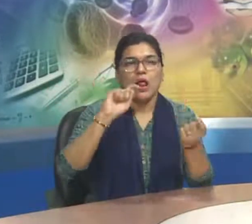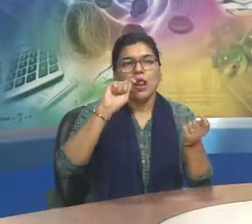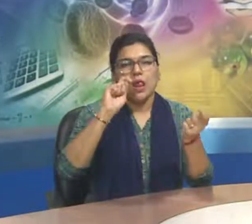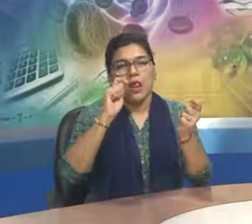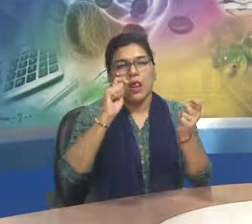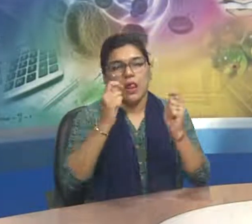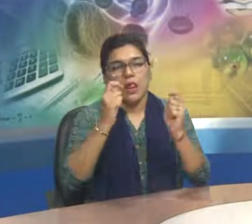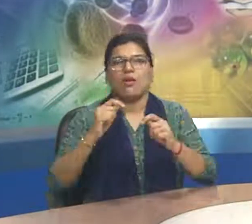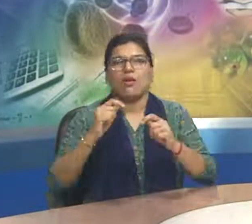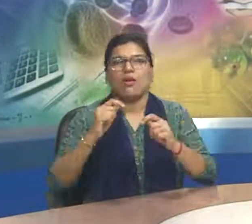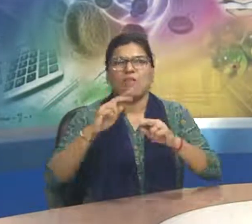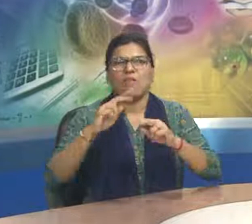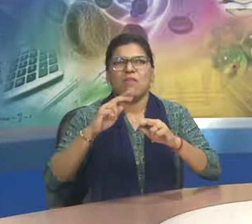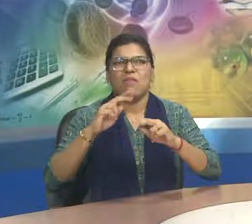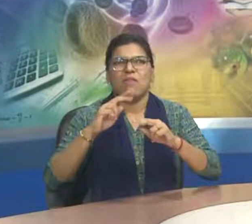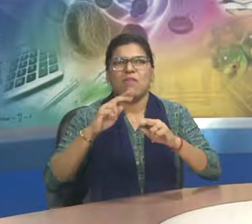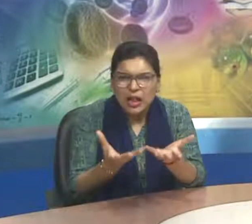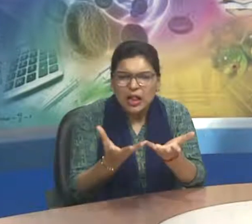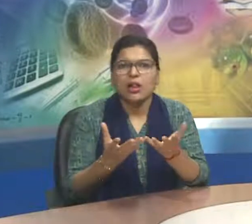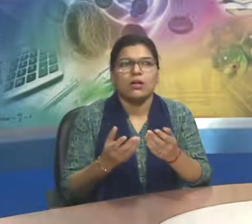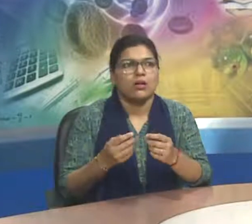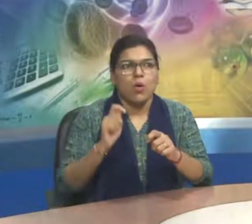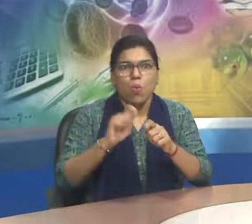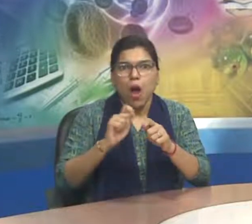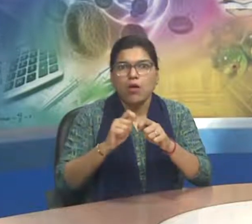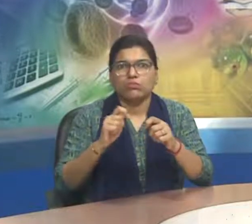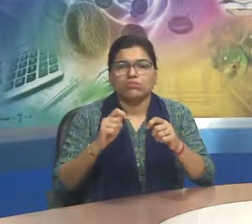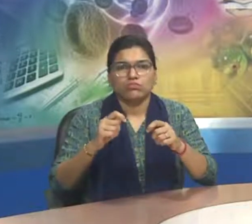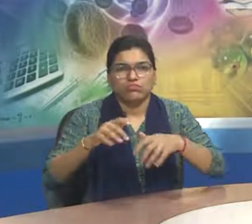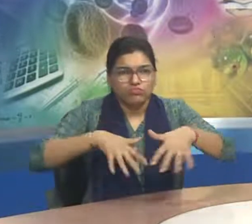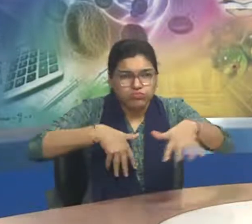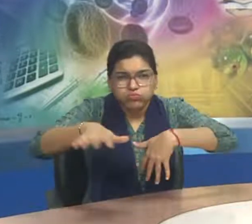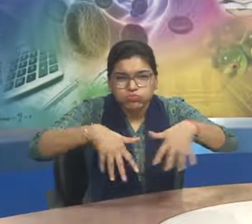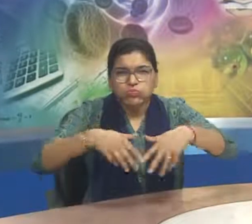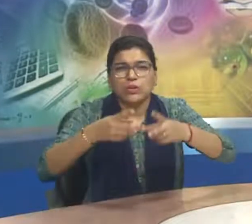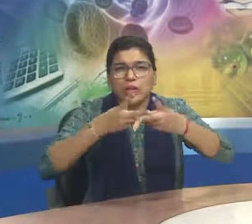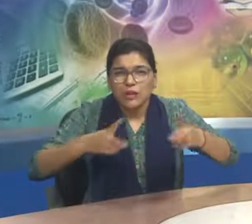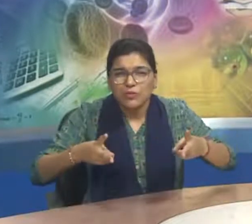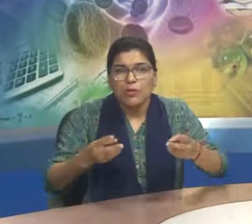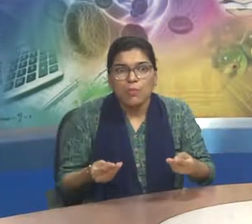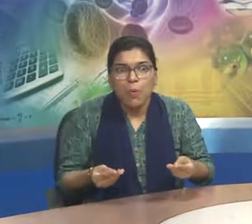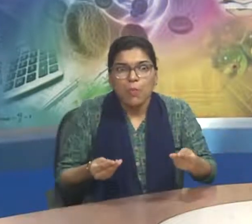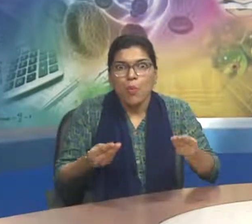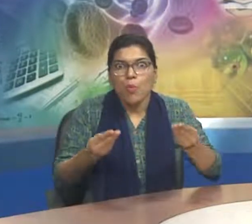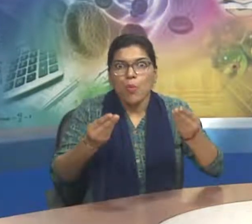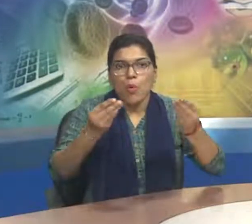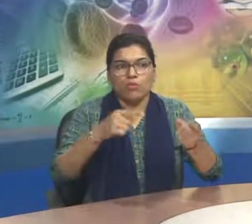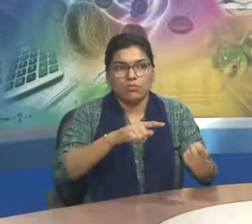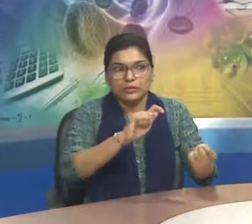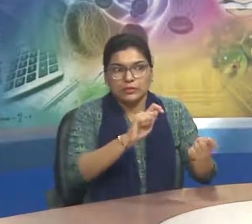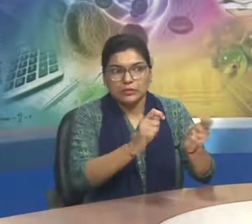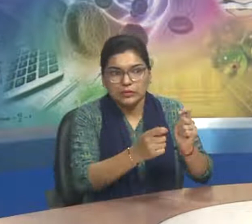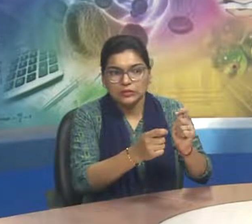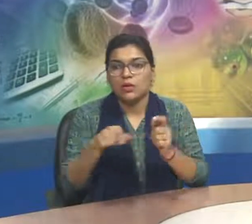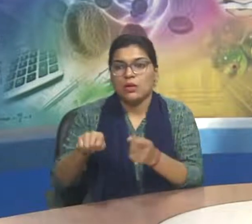there is interaction between the human society and the environment, and it is constantly occurring.